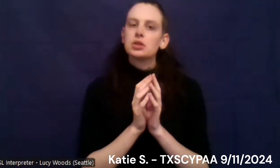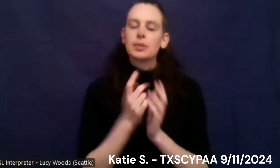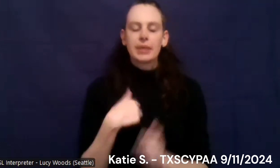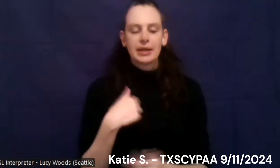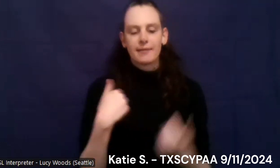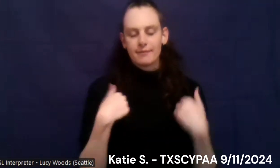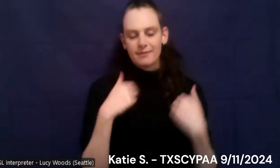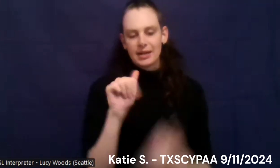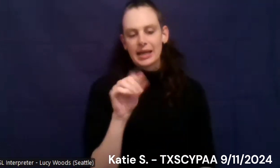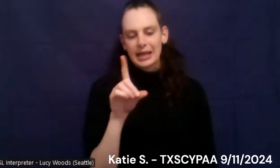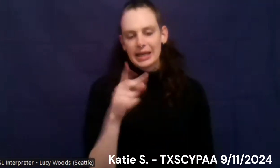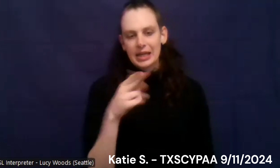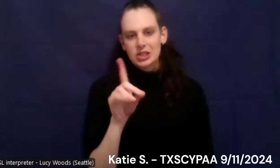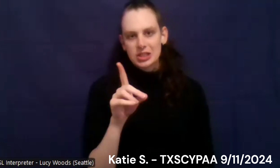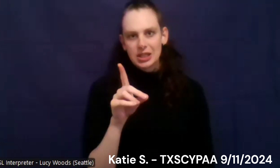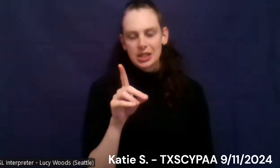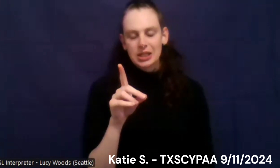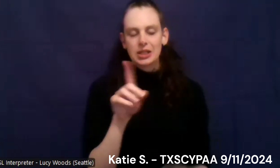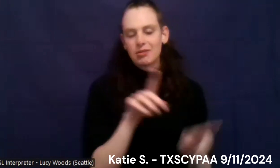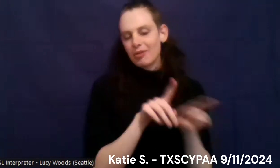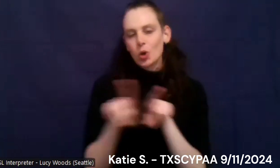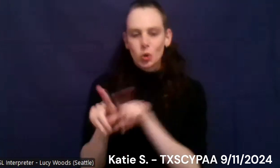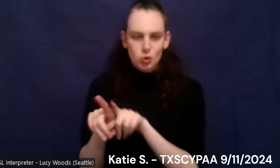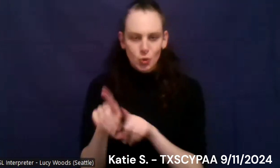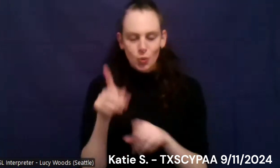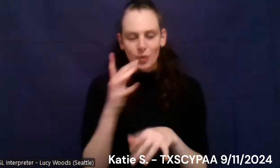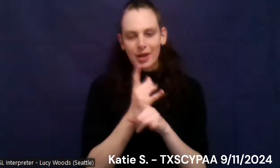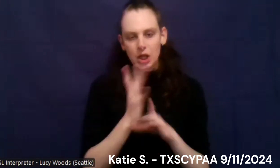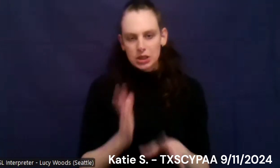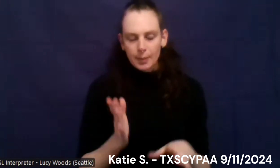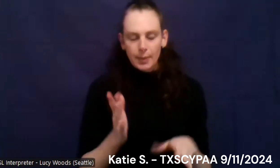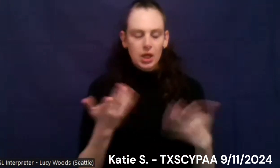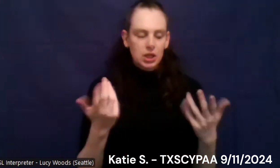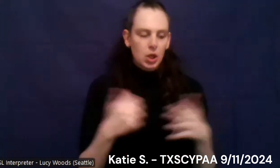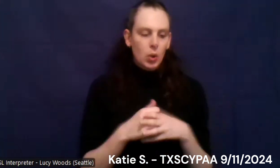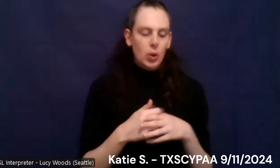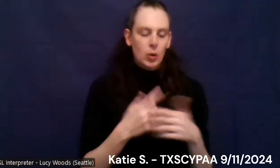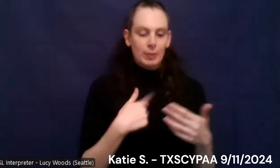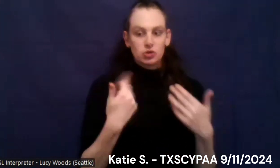ADHD as well as alcoholism. So I'll do my best here.